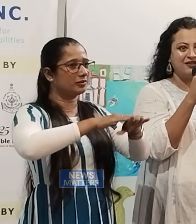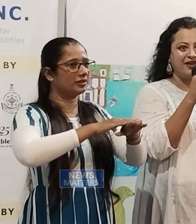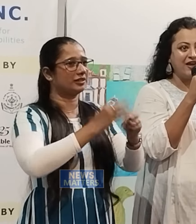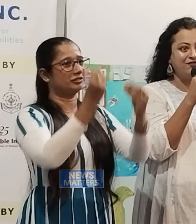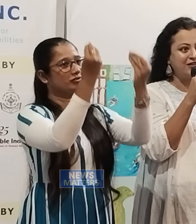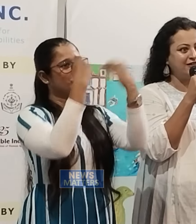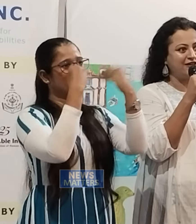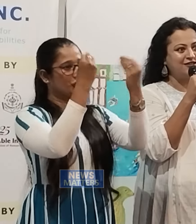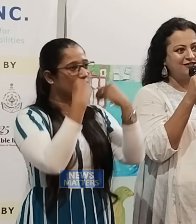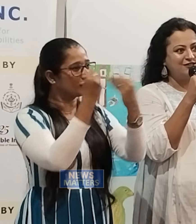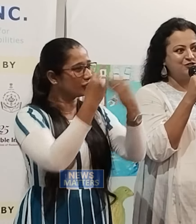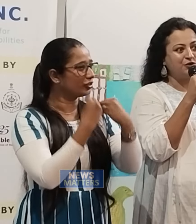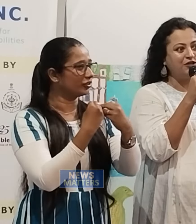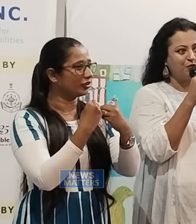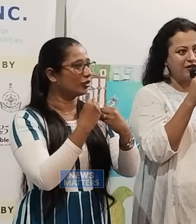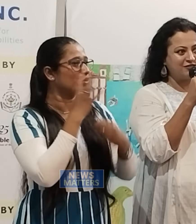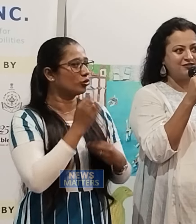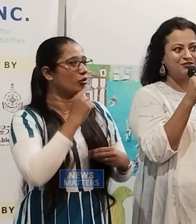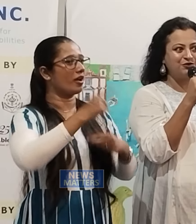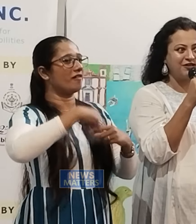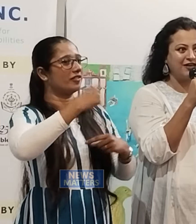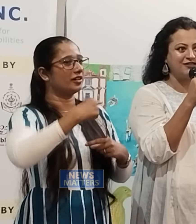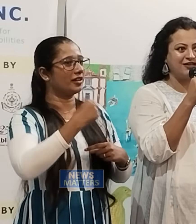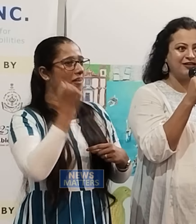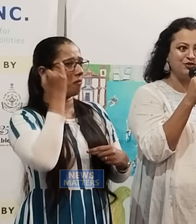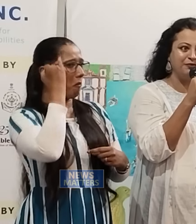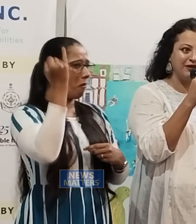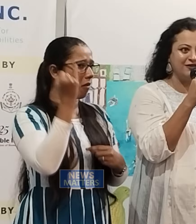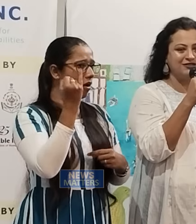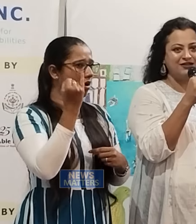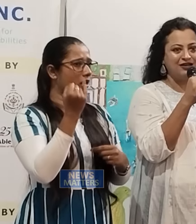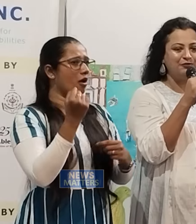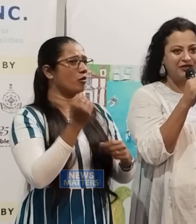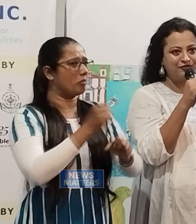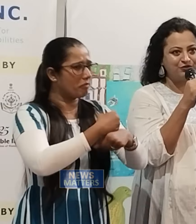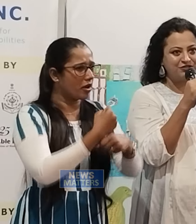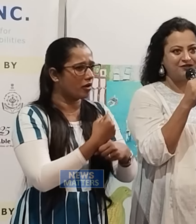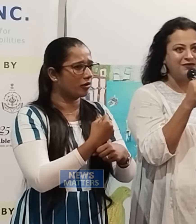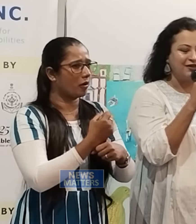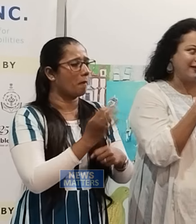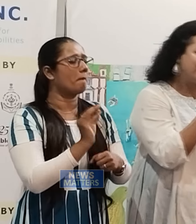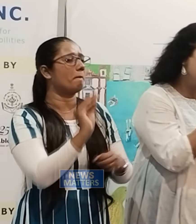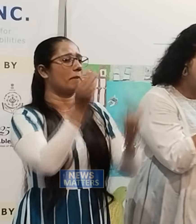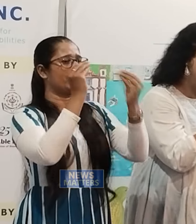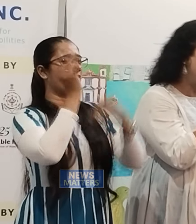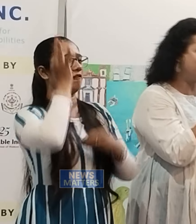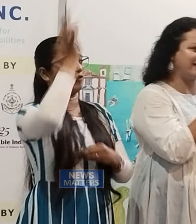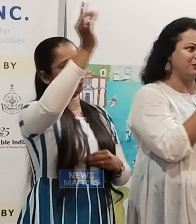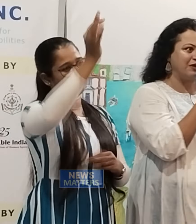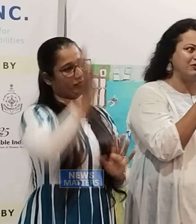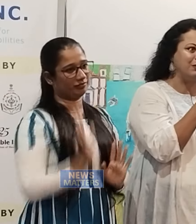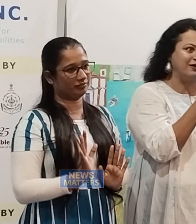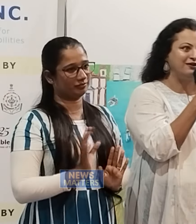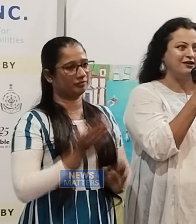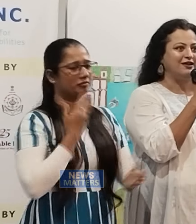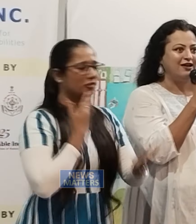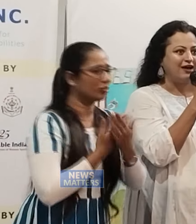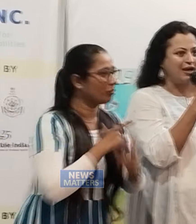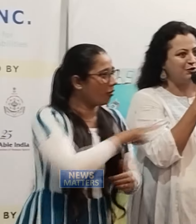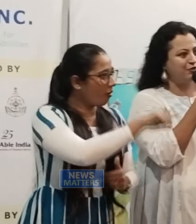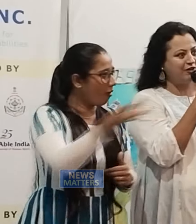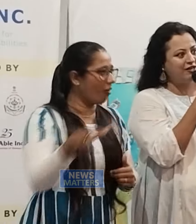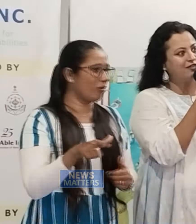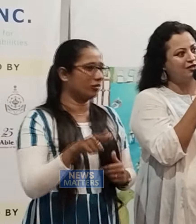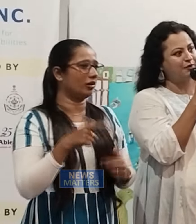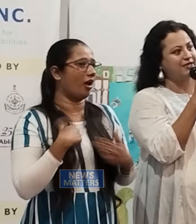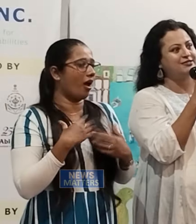us every day to innovate, to create, and to build a better future. Thank you so much. Thank you, everyone.